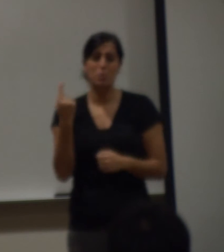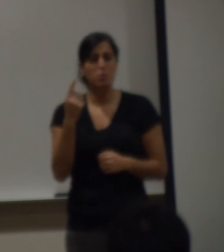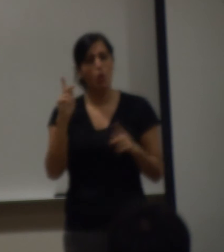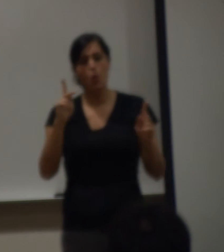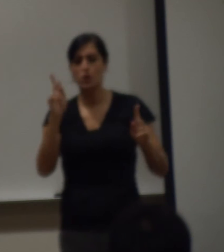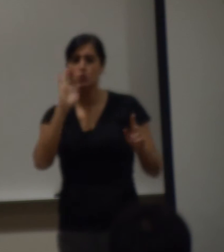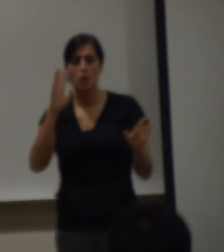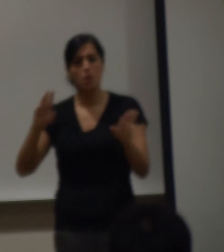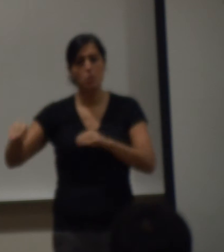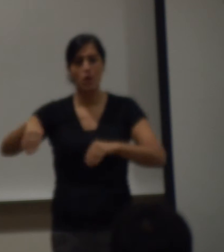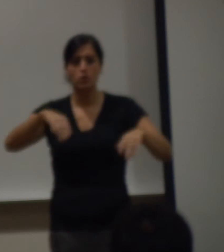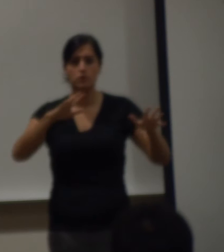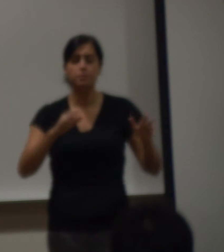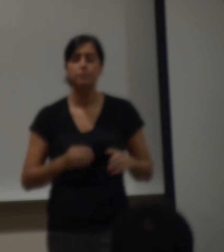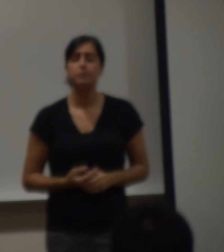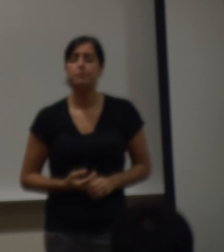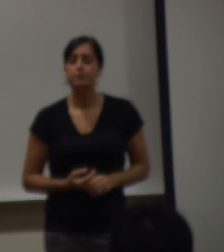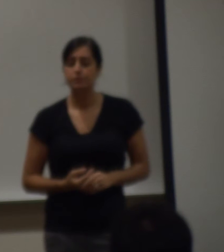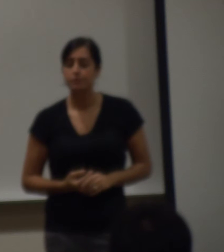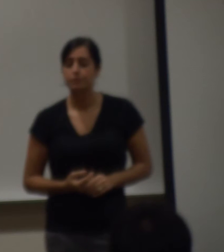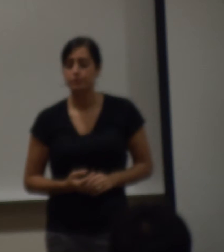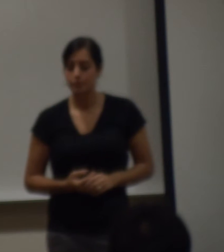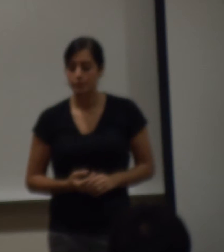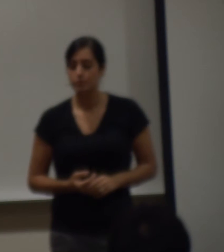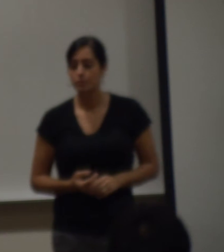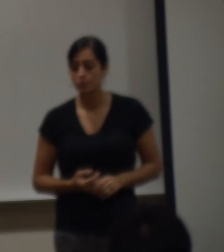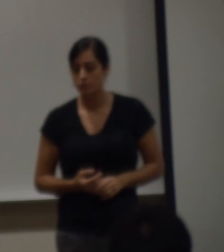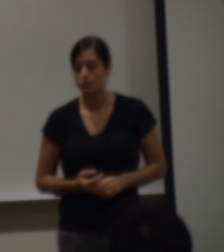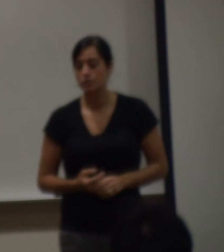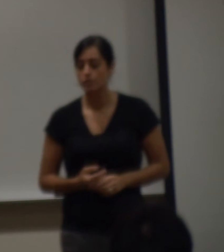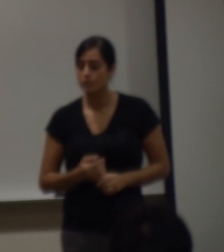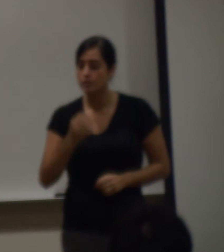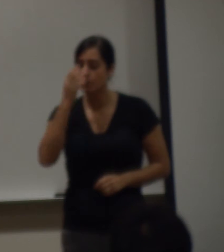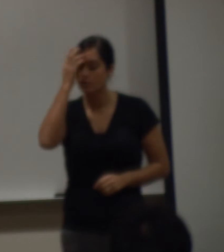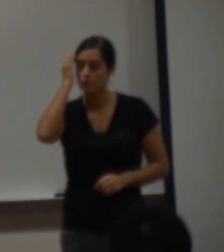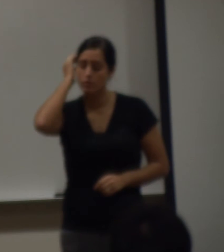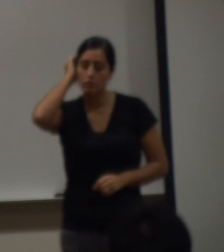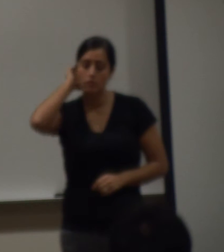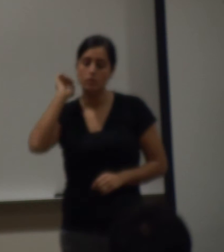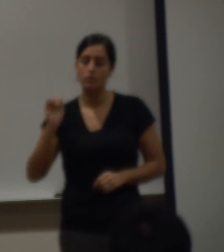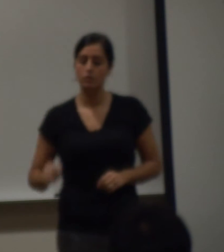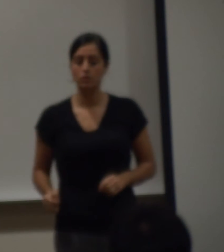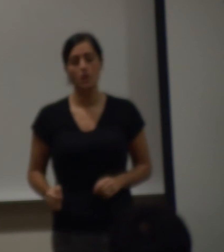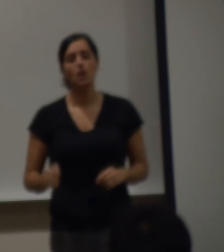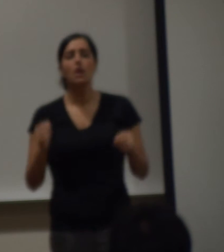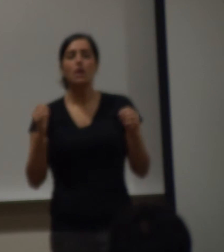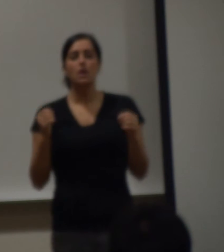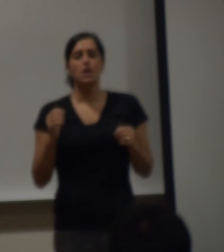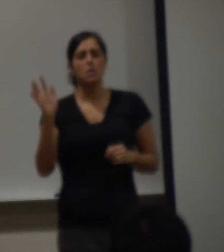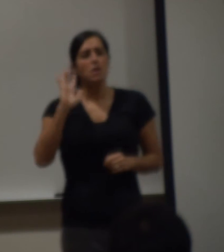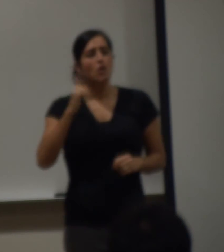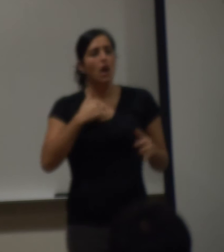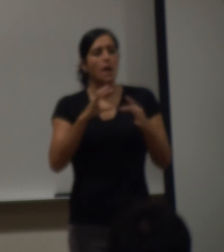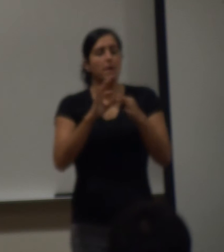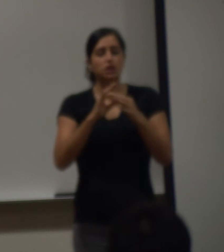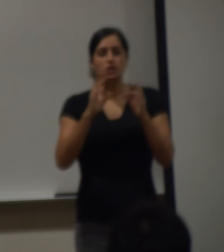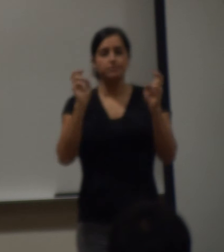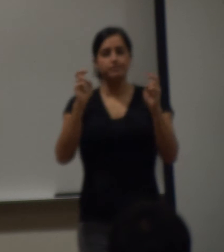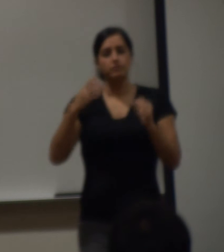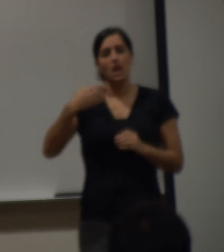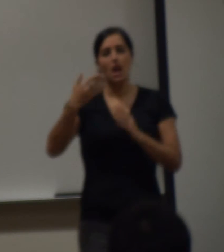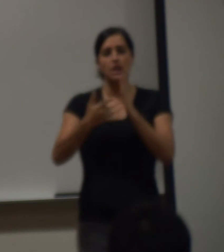come back to the issue I mentioned before about high-tech migration. I haven't really touched too much on